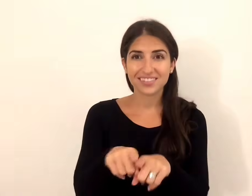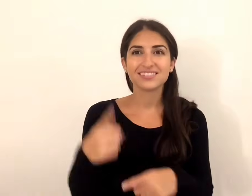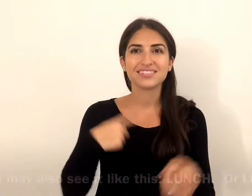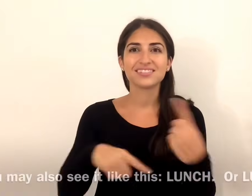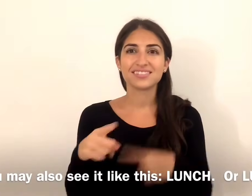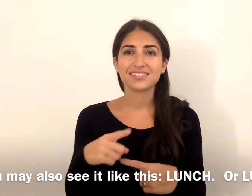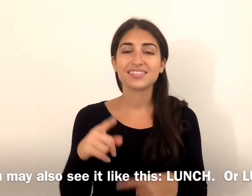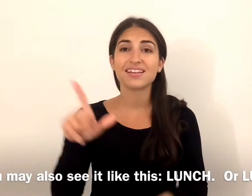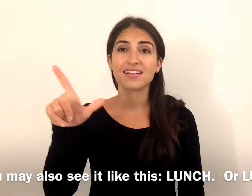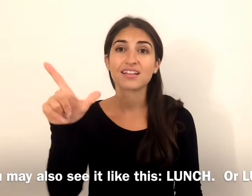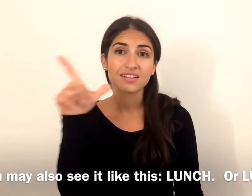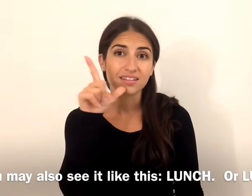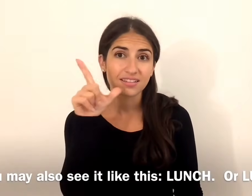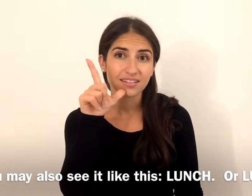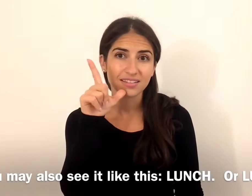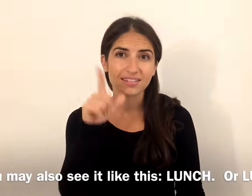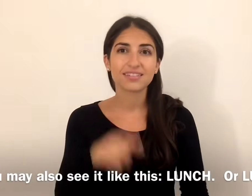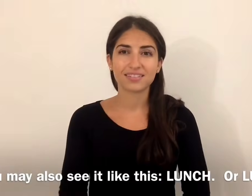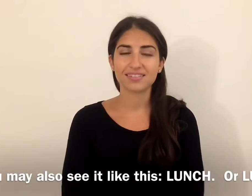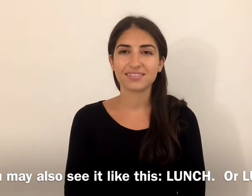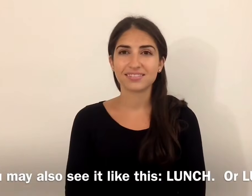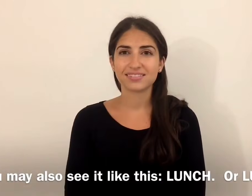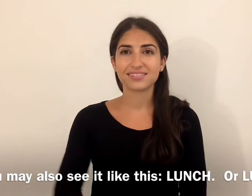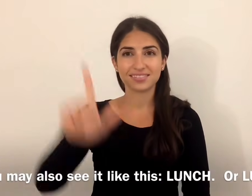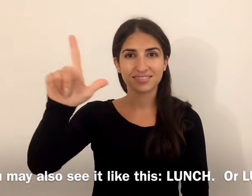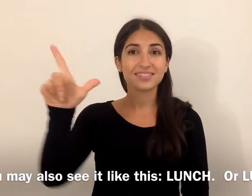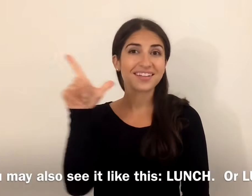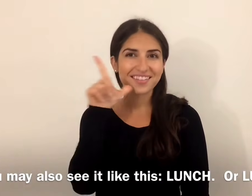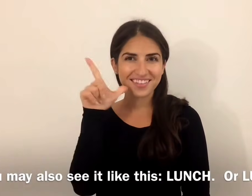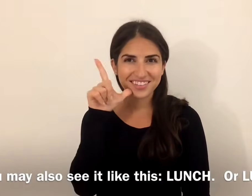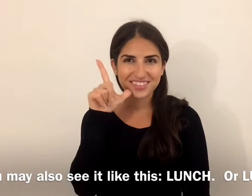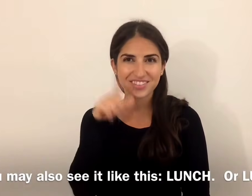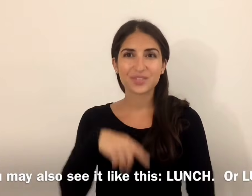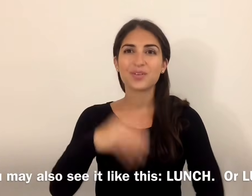And you may also see the sign like this, lunch.